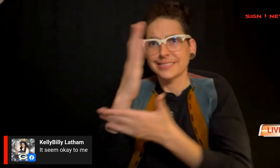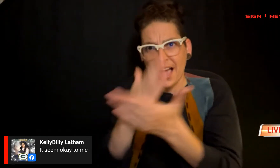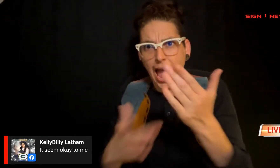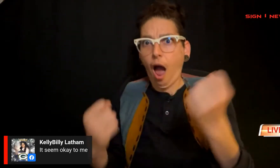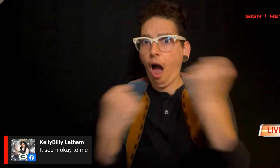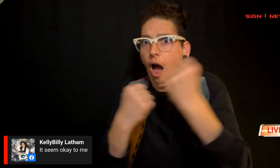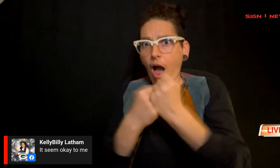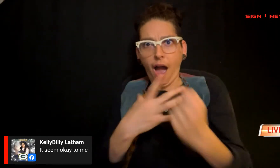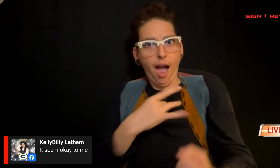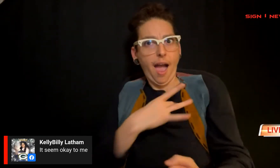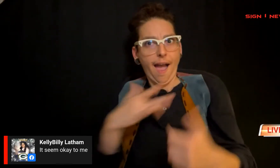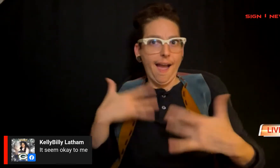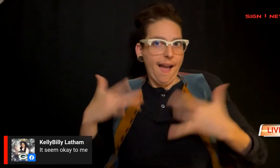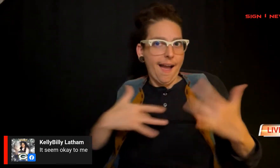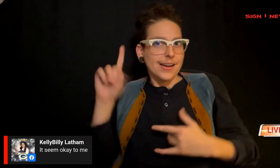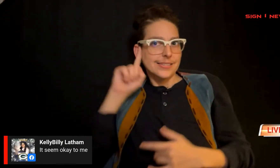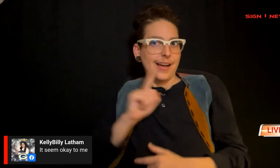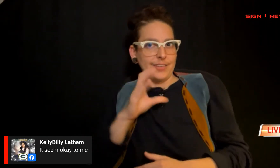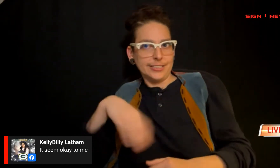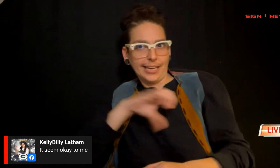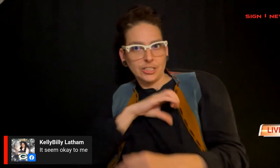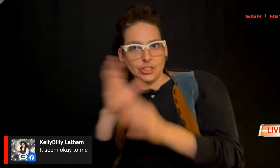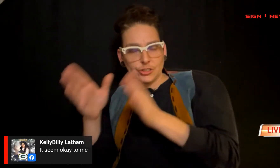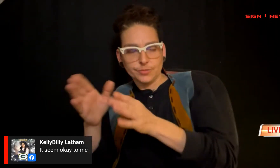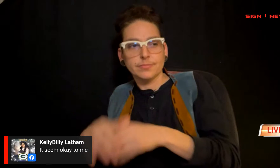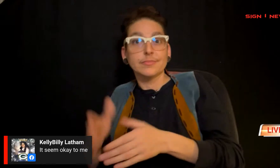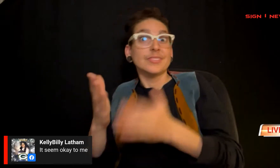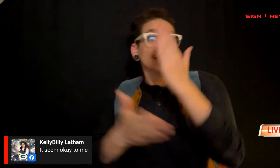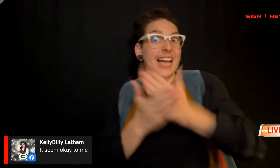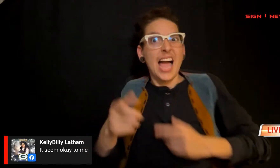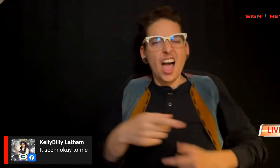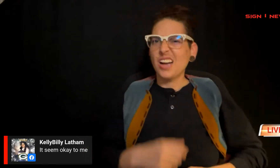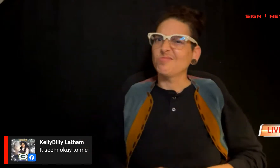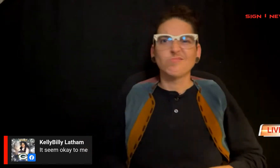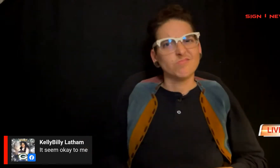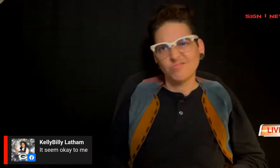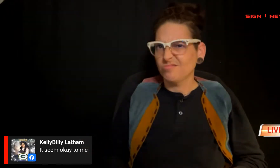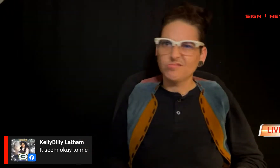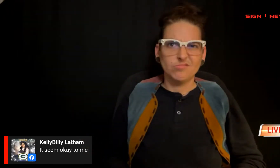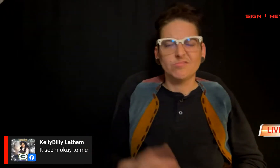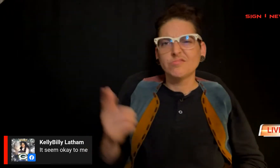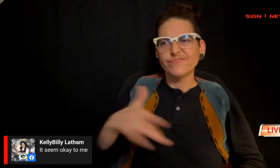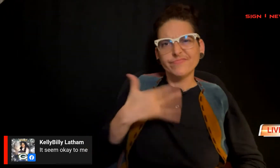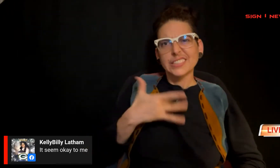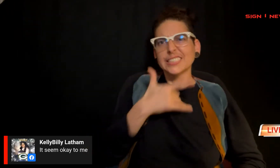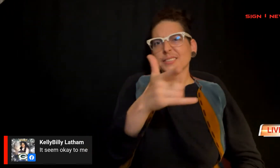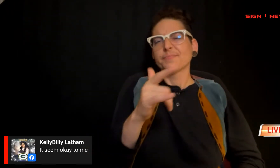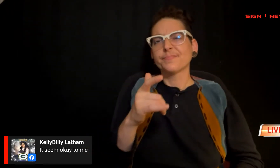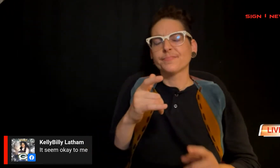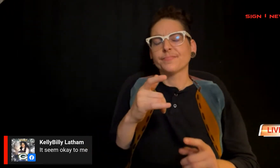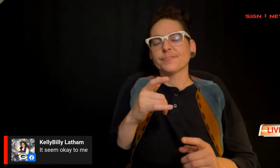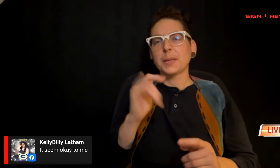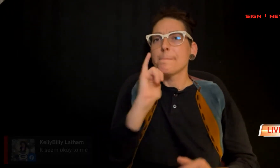Just from what I heard, some people supported it. They liked it. They loved the deaf character, but some people, they felt